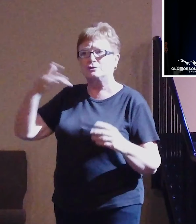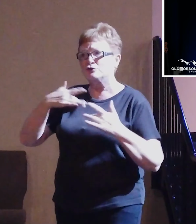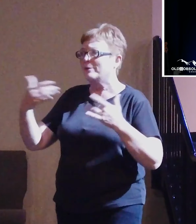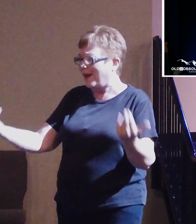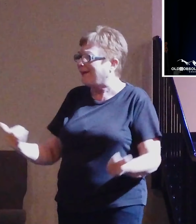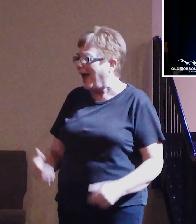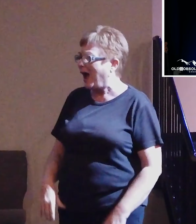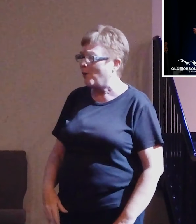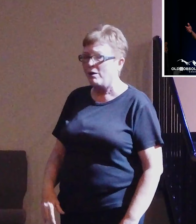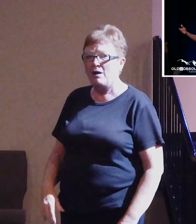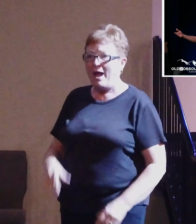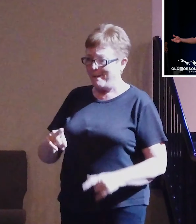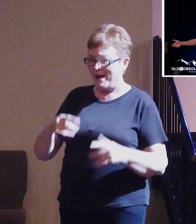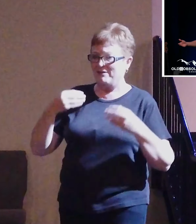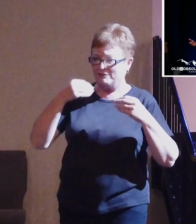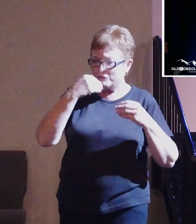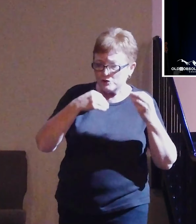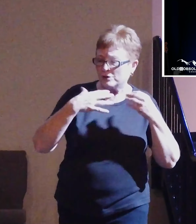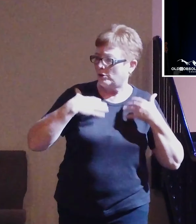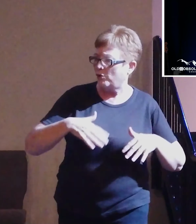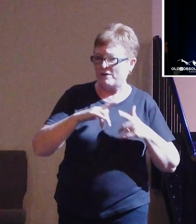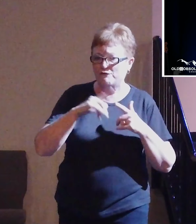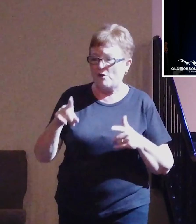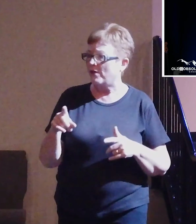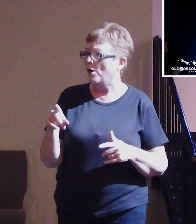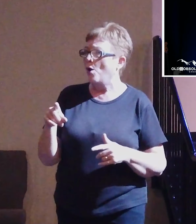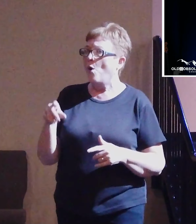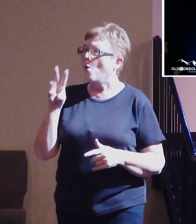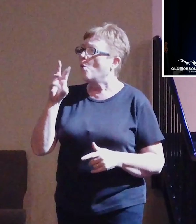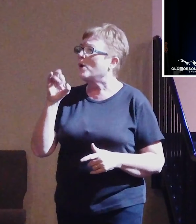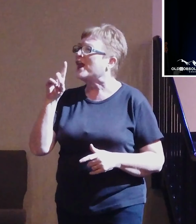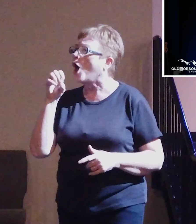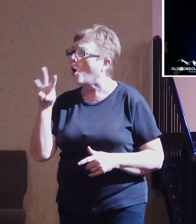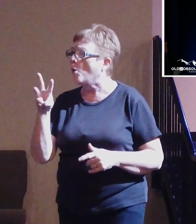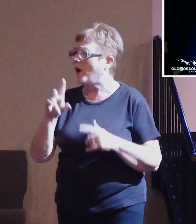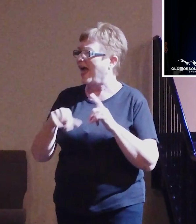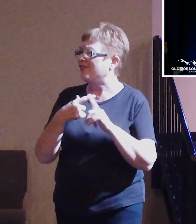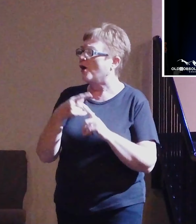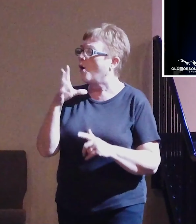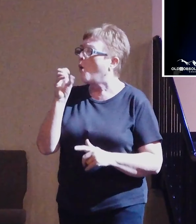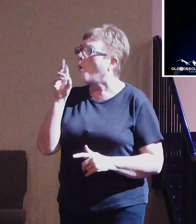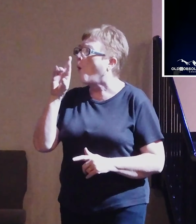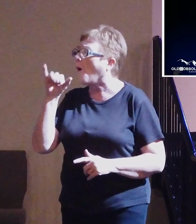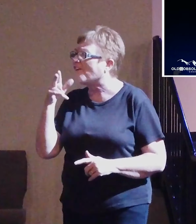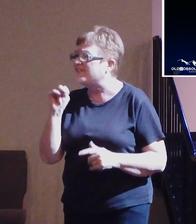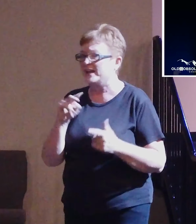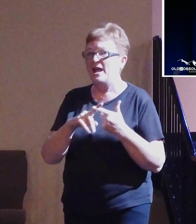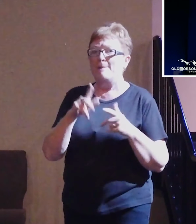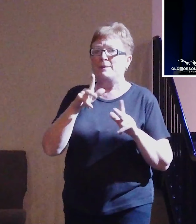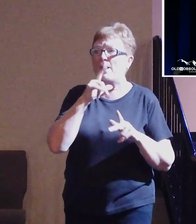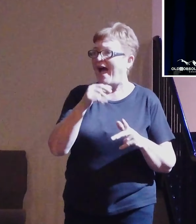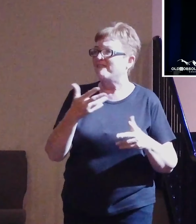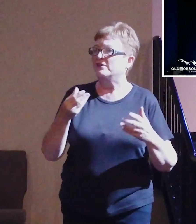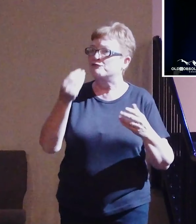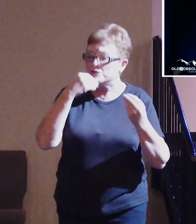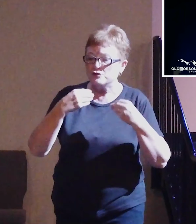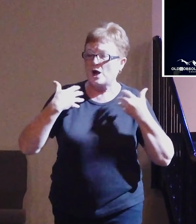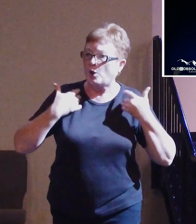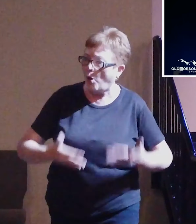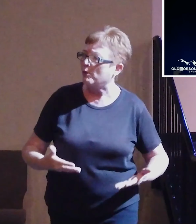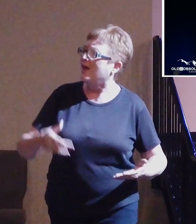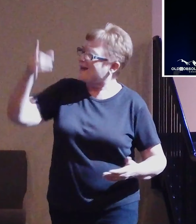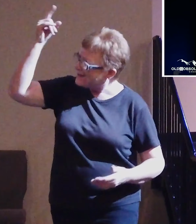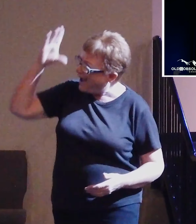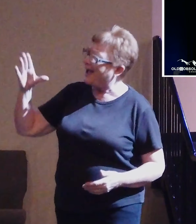He's concerned about justice for the widow, for the orphan. He's concerned about people being fed and clothed. God is concerned